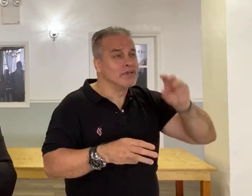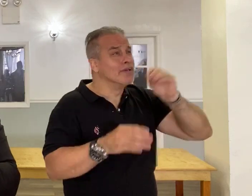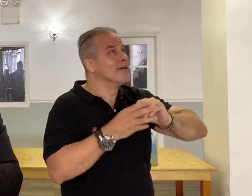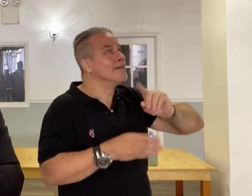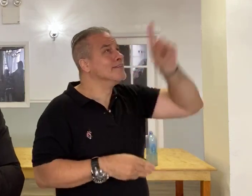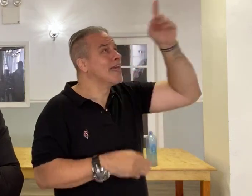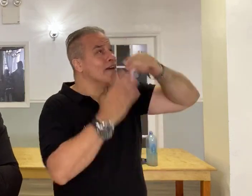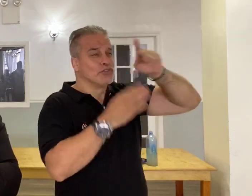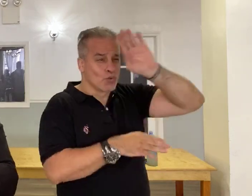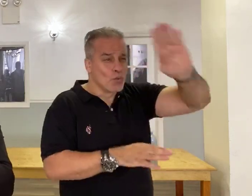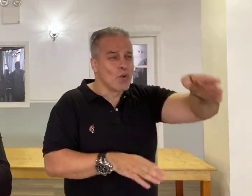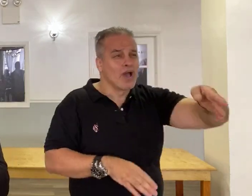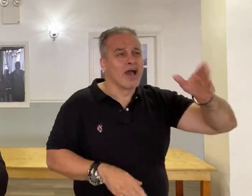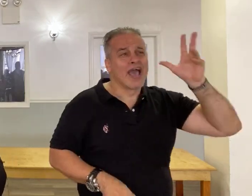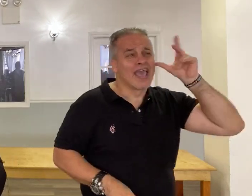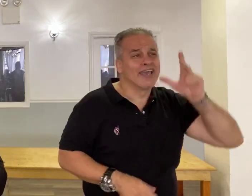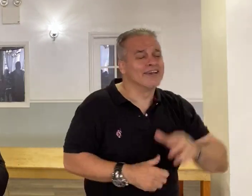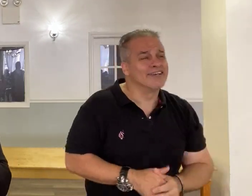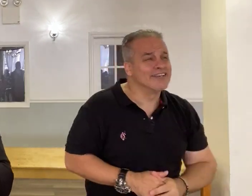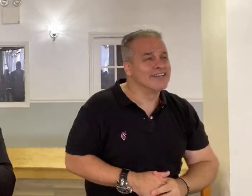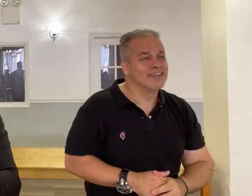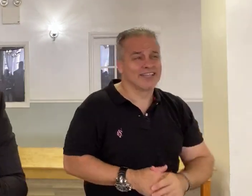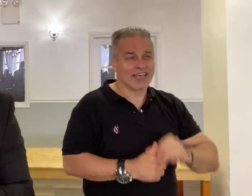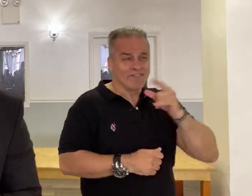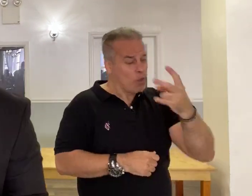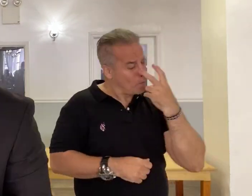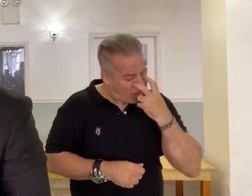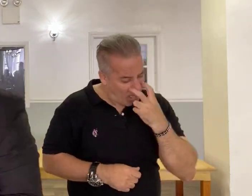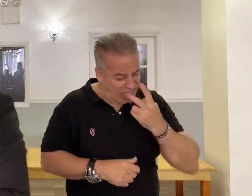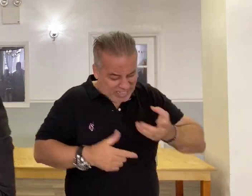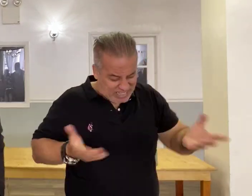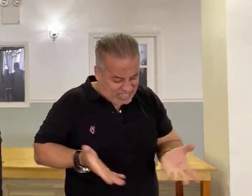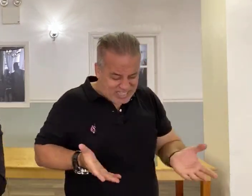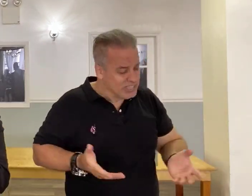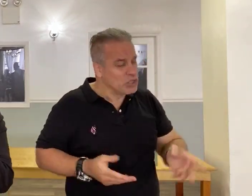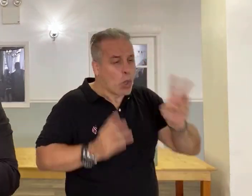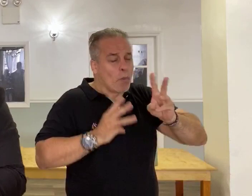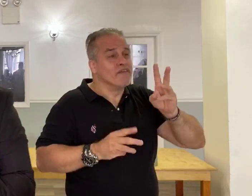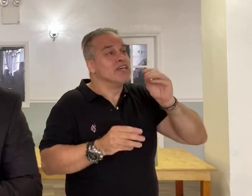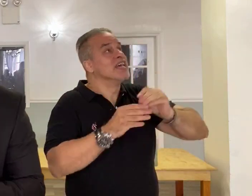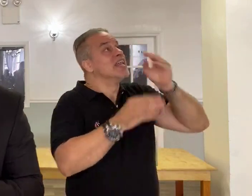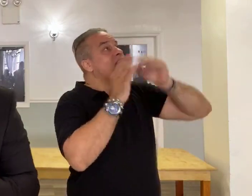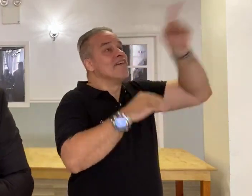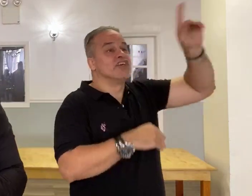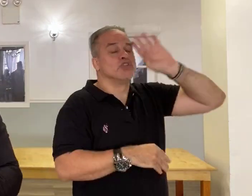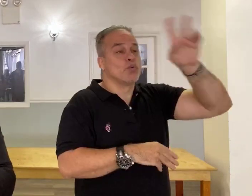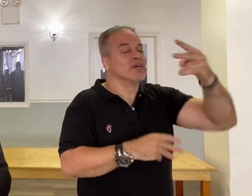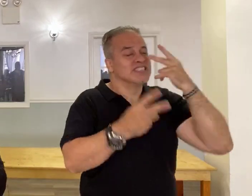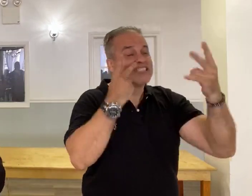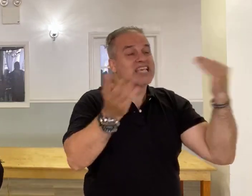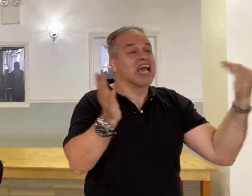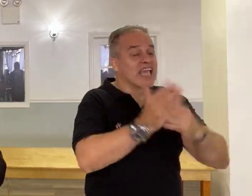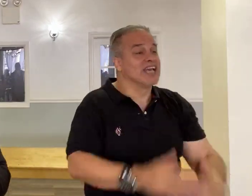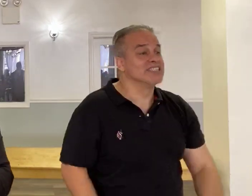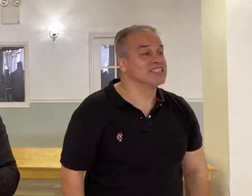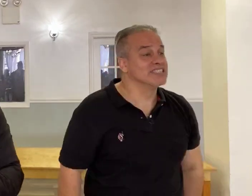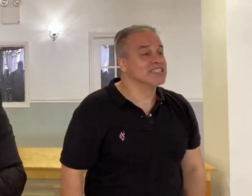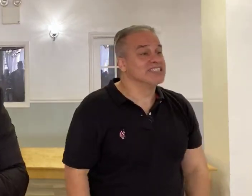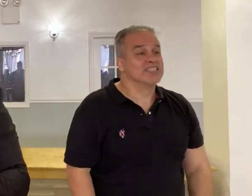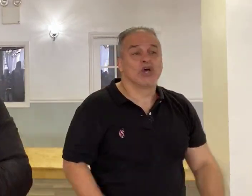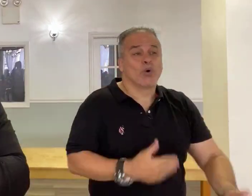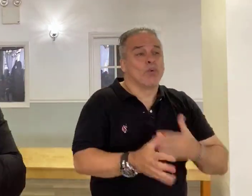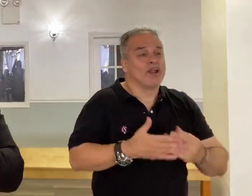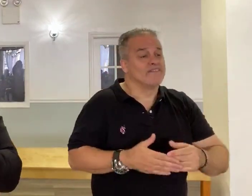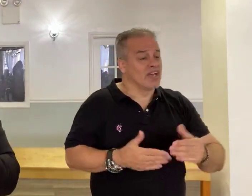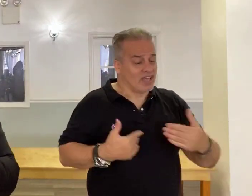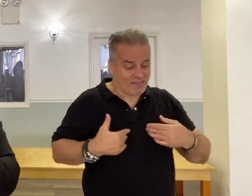no sickness in heaven. We have people in our church that are afflicted by health issues, chronic, and they're suffering, and it's tough.